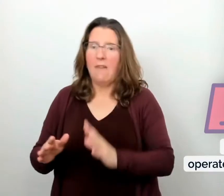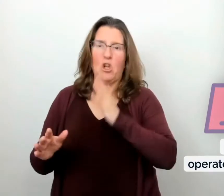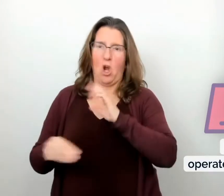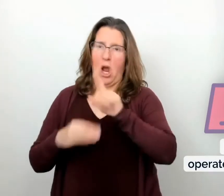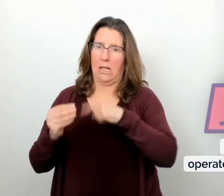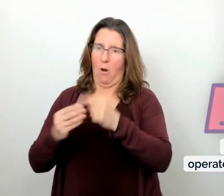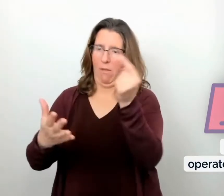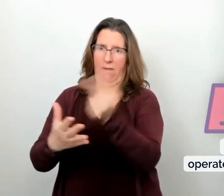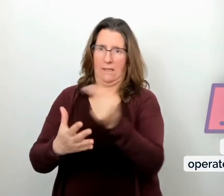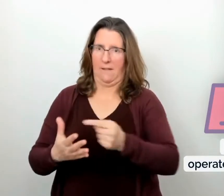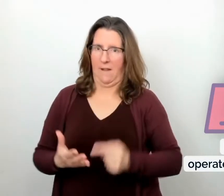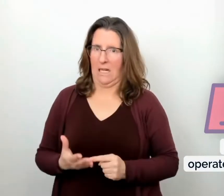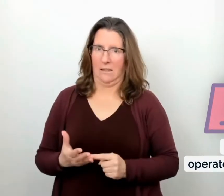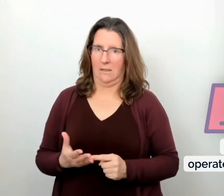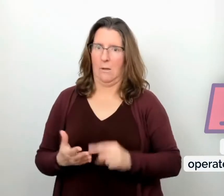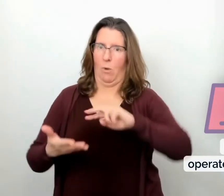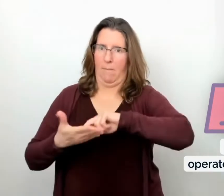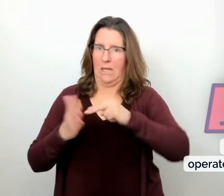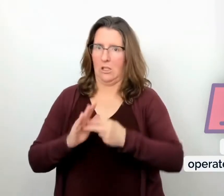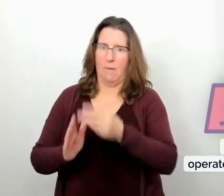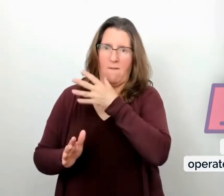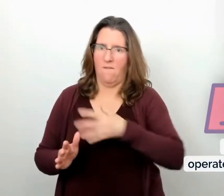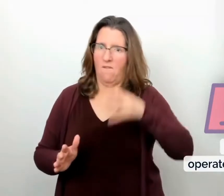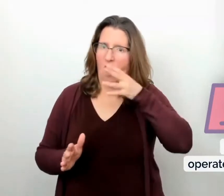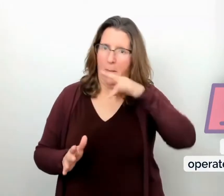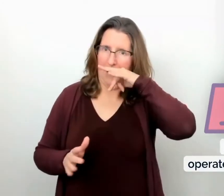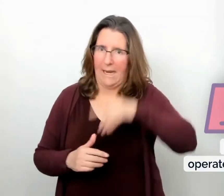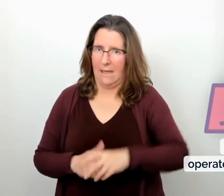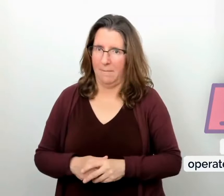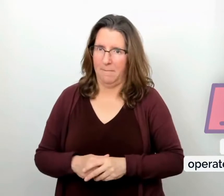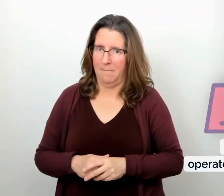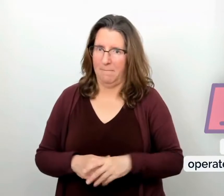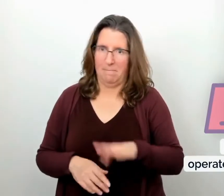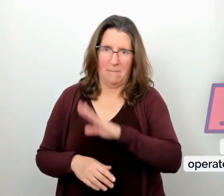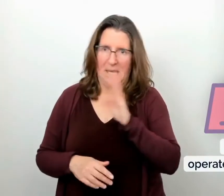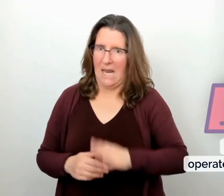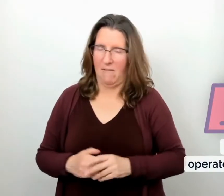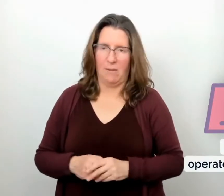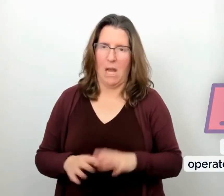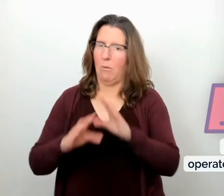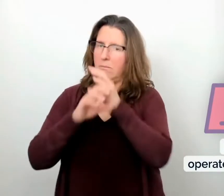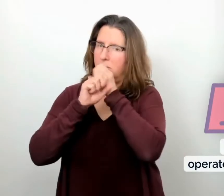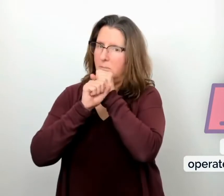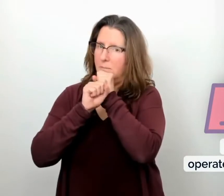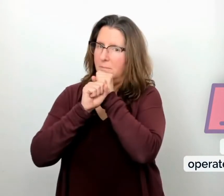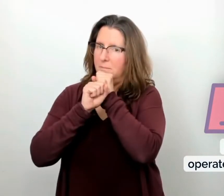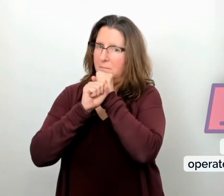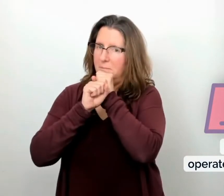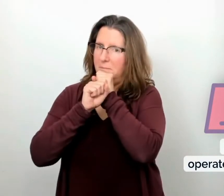teachers never talked about this hidden curriculum, what it means to be a farm kid, but those values and expectations